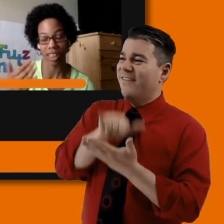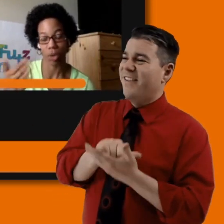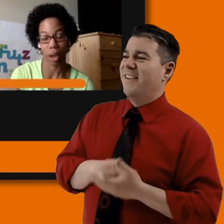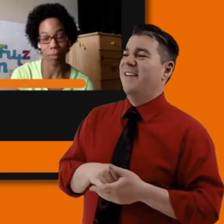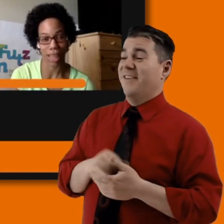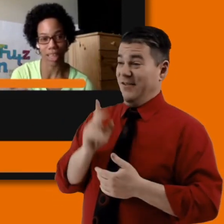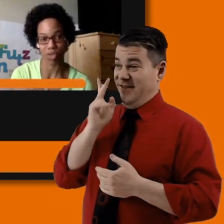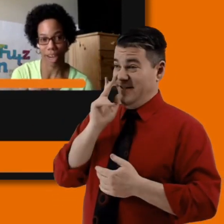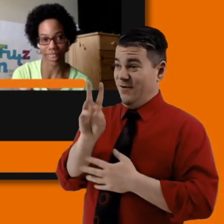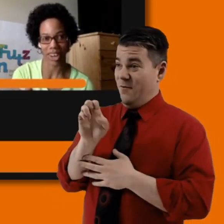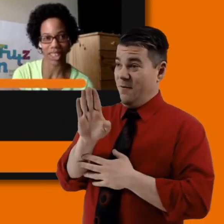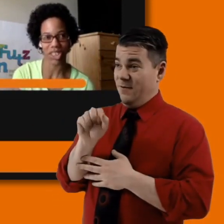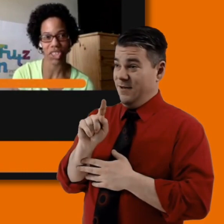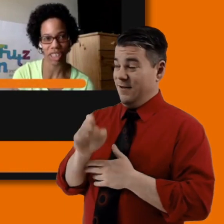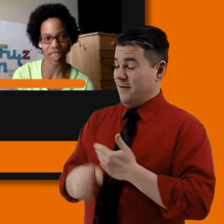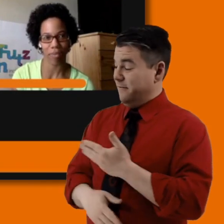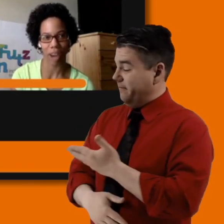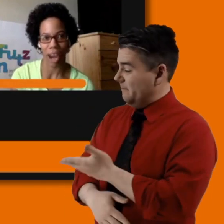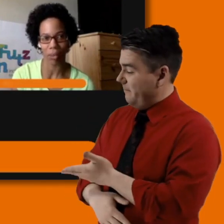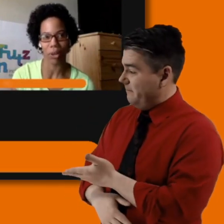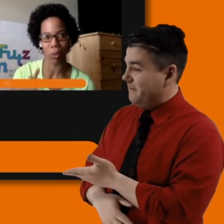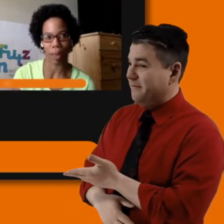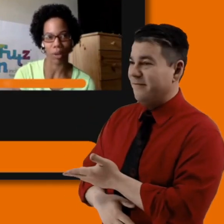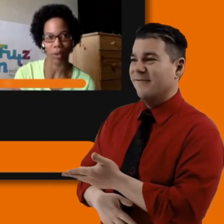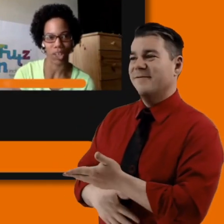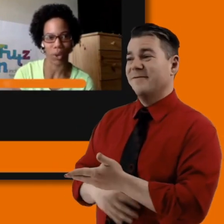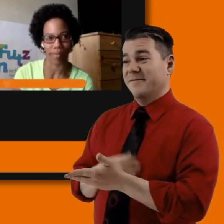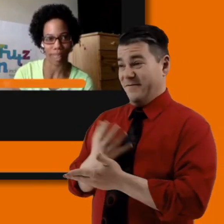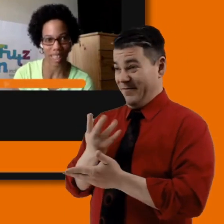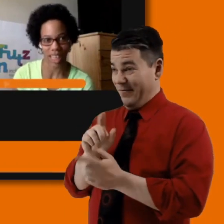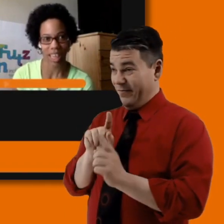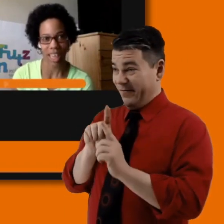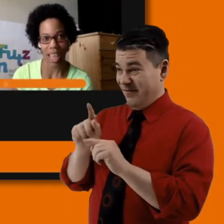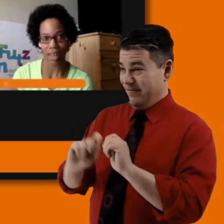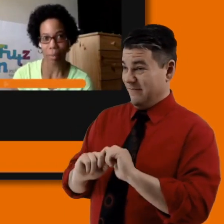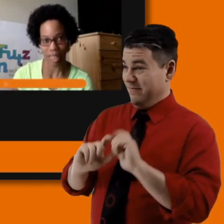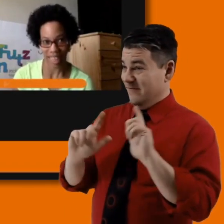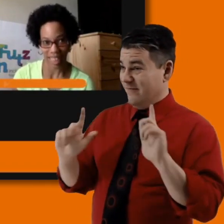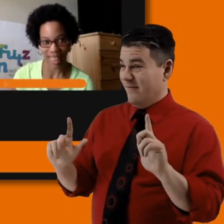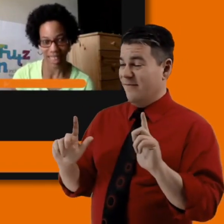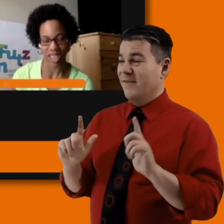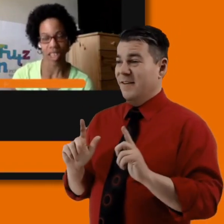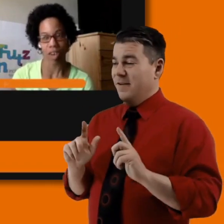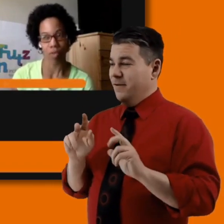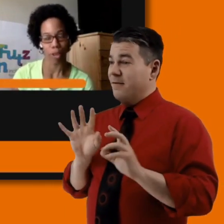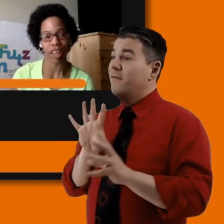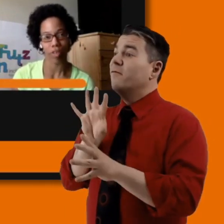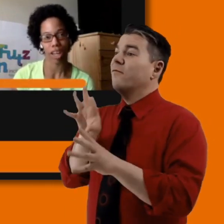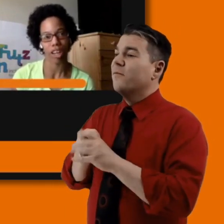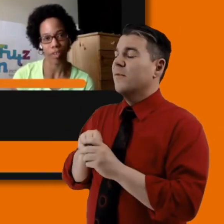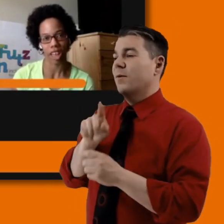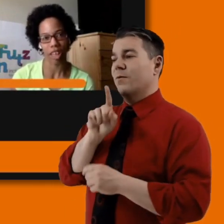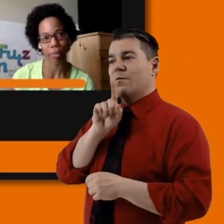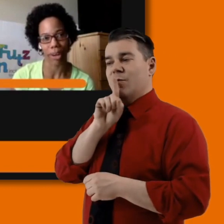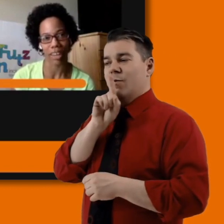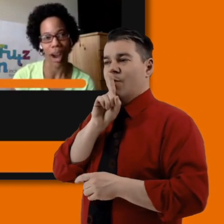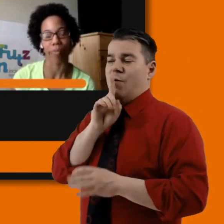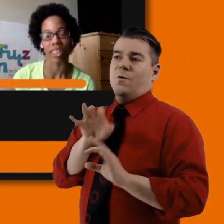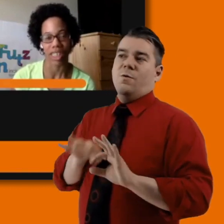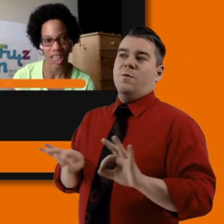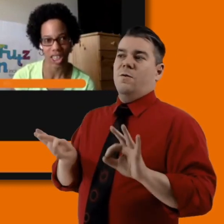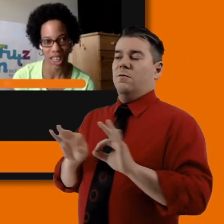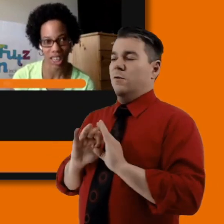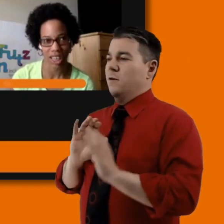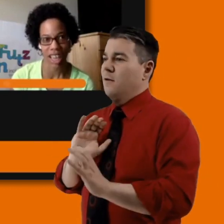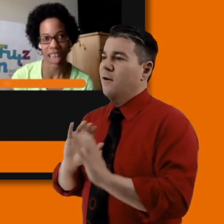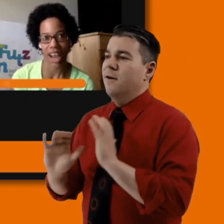you see the website is right there on the screen for anyone who might want to go and visit and partake in this really, really, really important